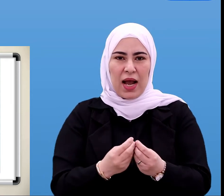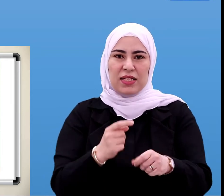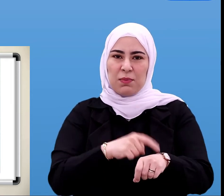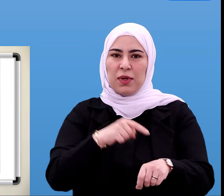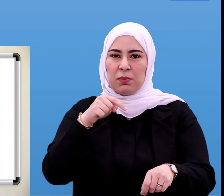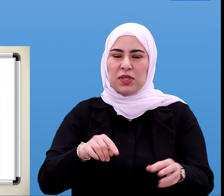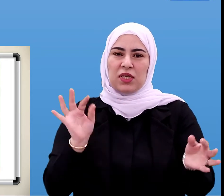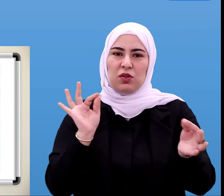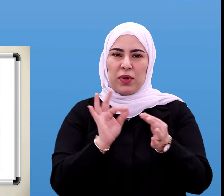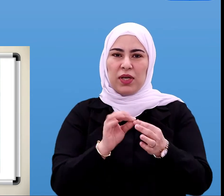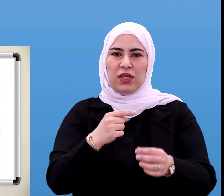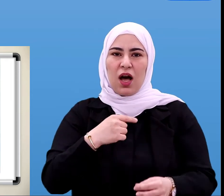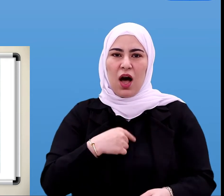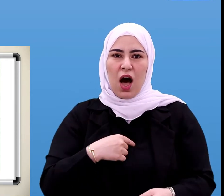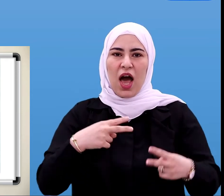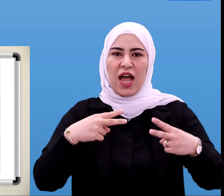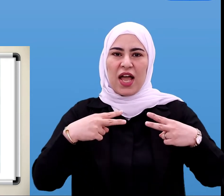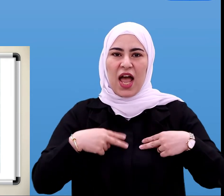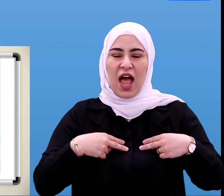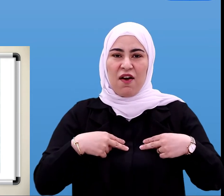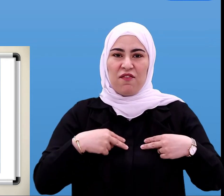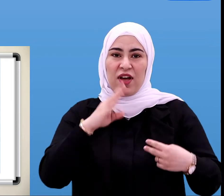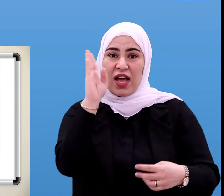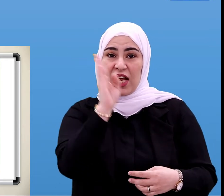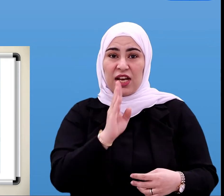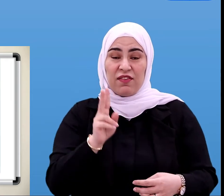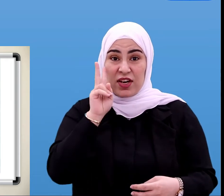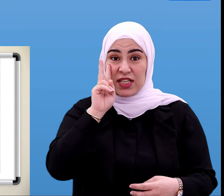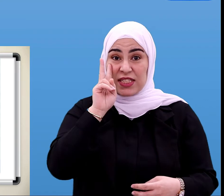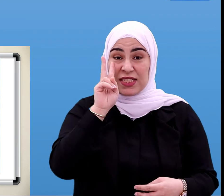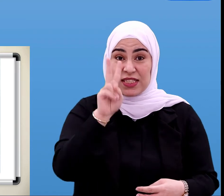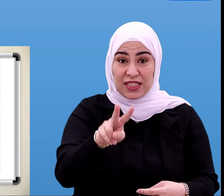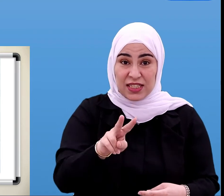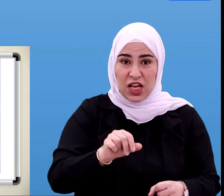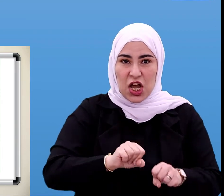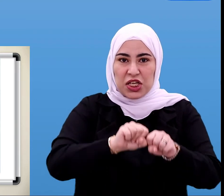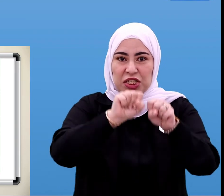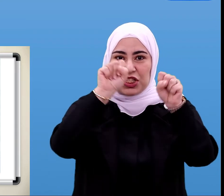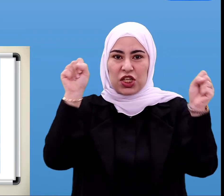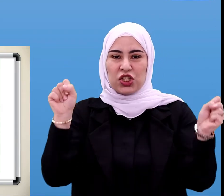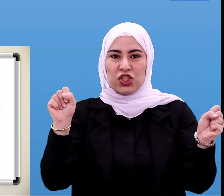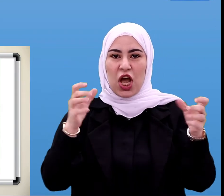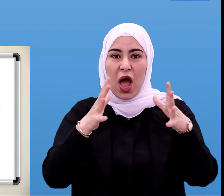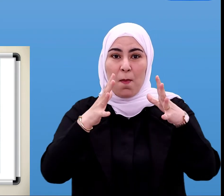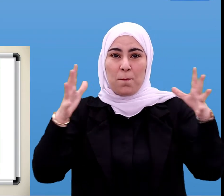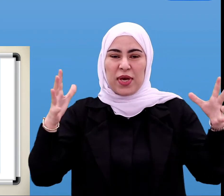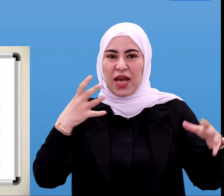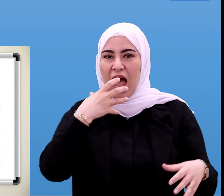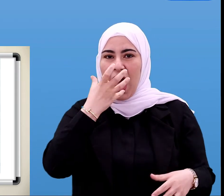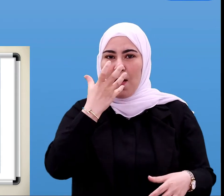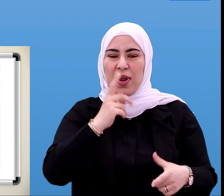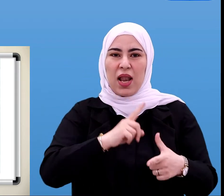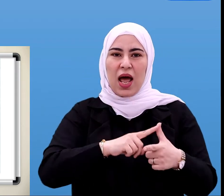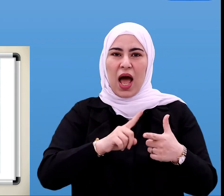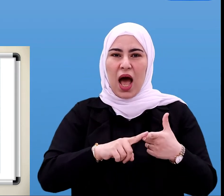have never seen such a big apple, for example. Or you can use the word